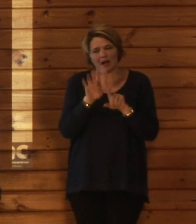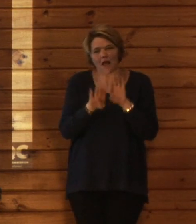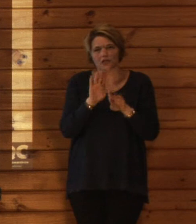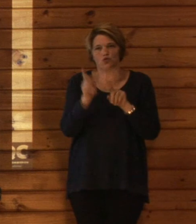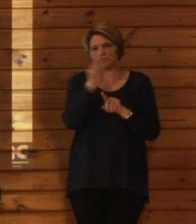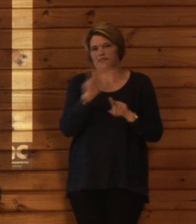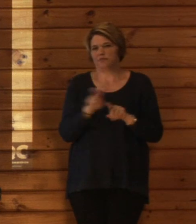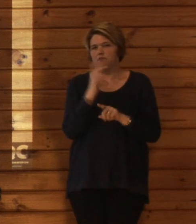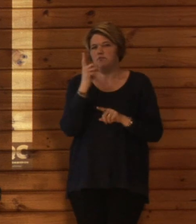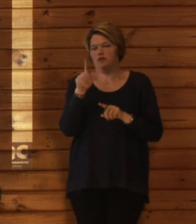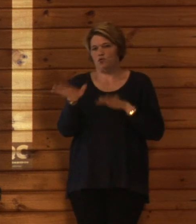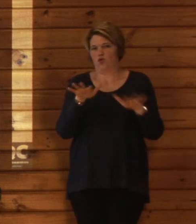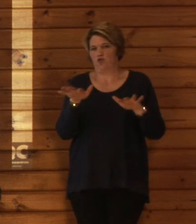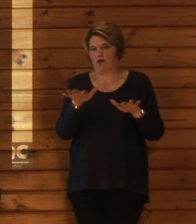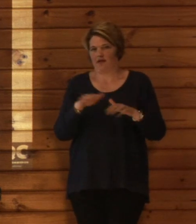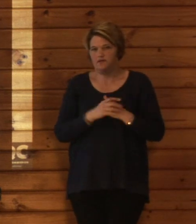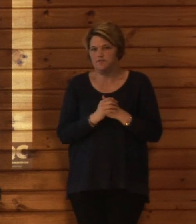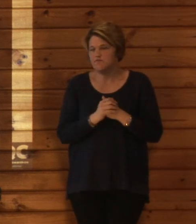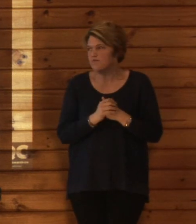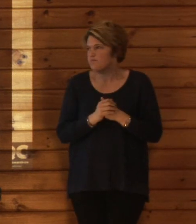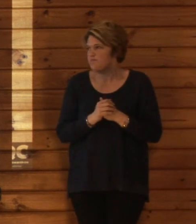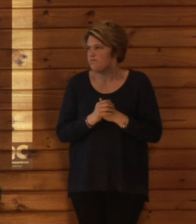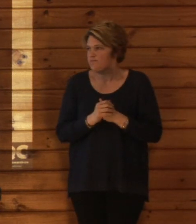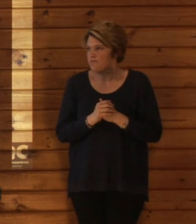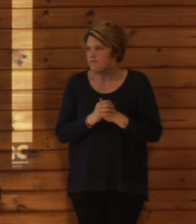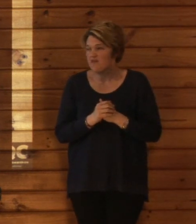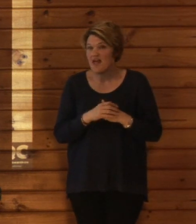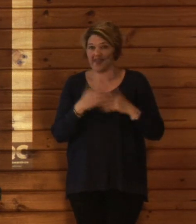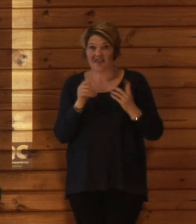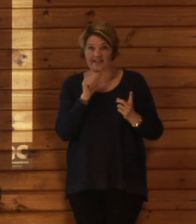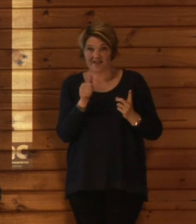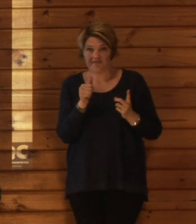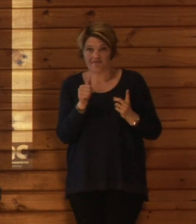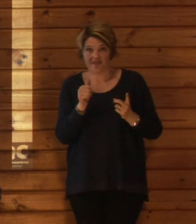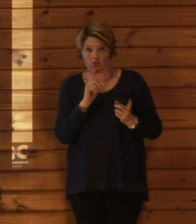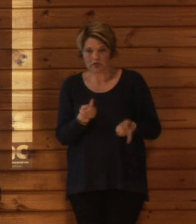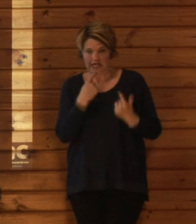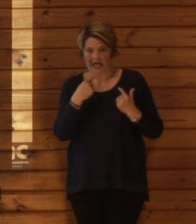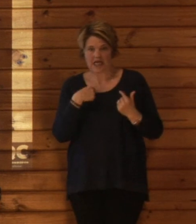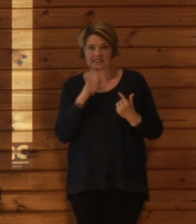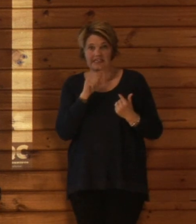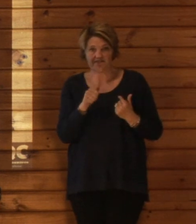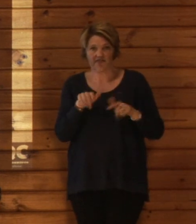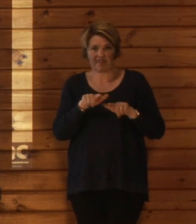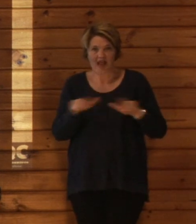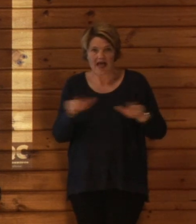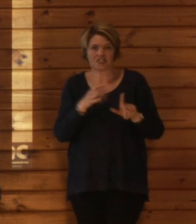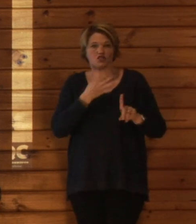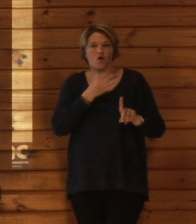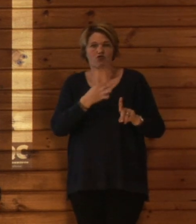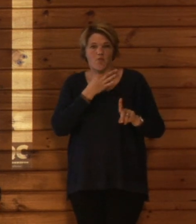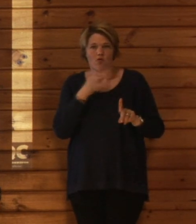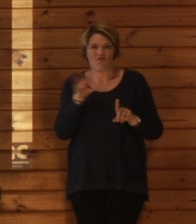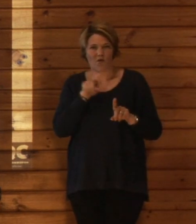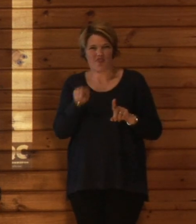And that tells us whether or not the land's going to be vulnerable to that level of shaking. If that analysis shows that the